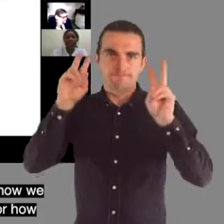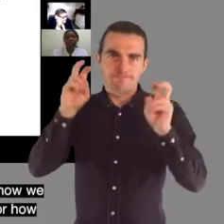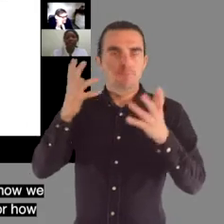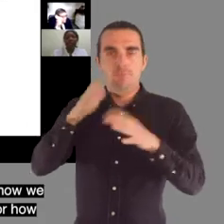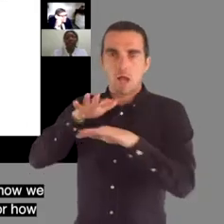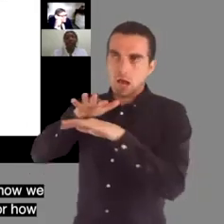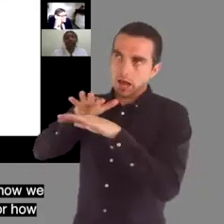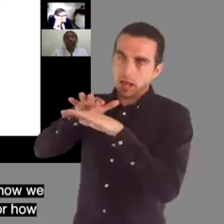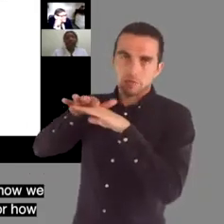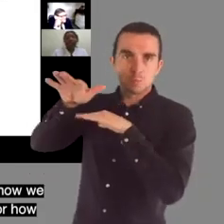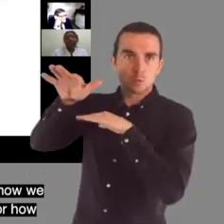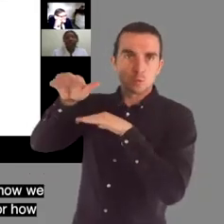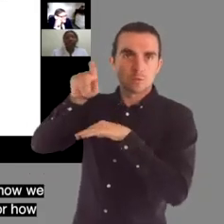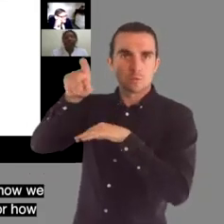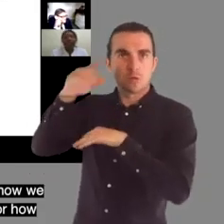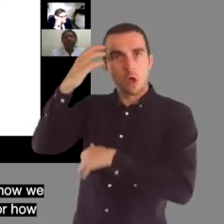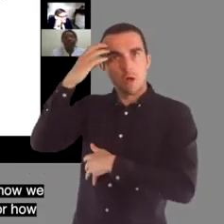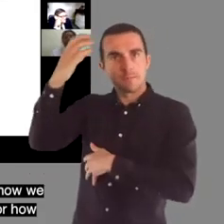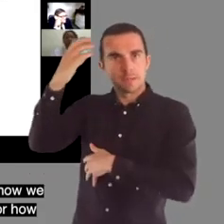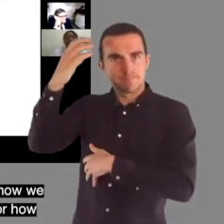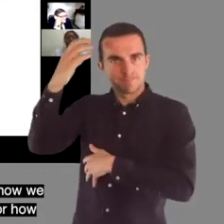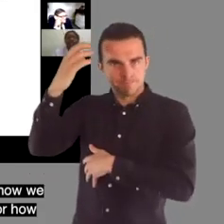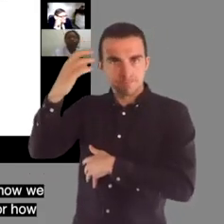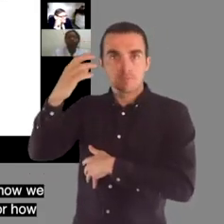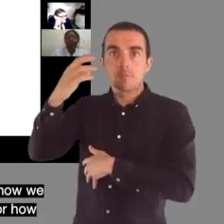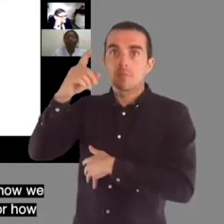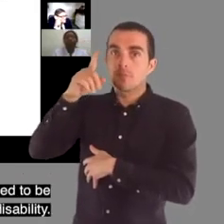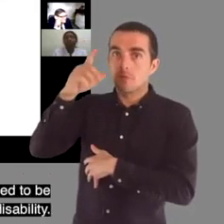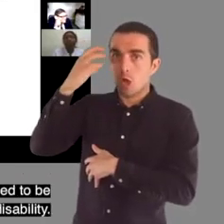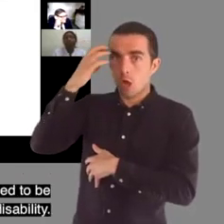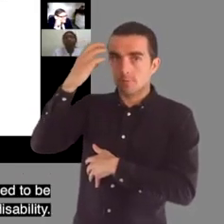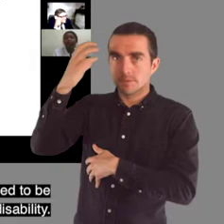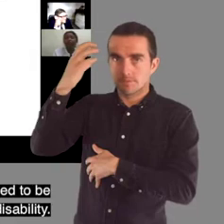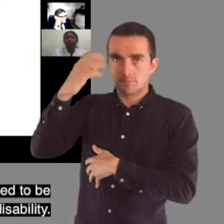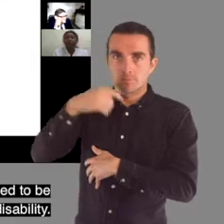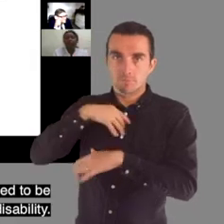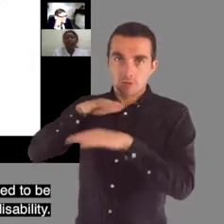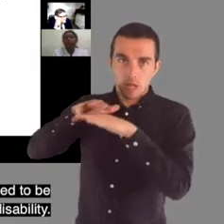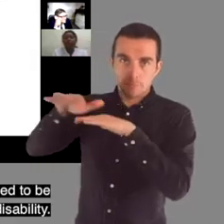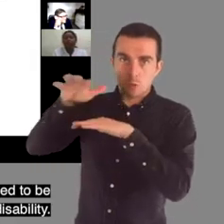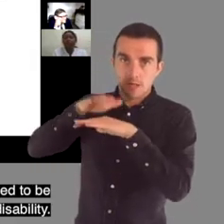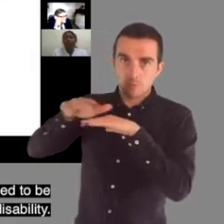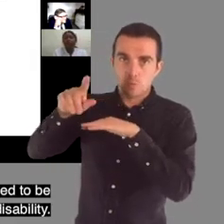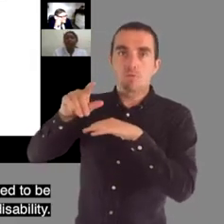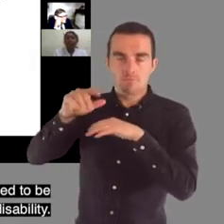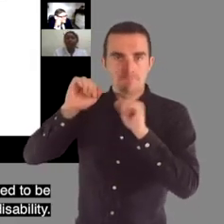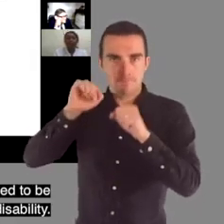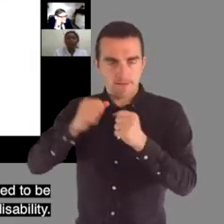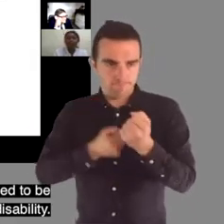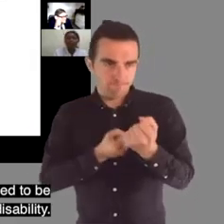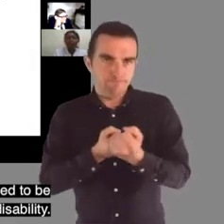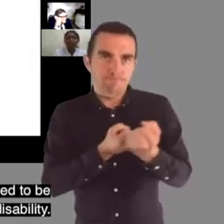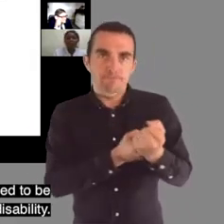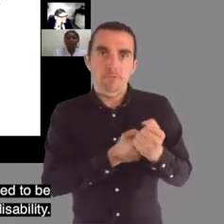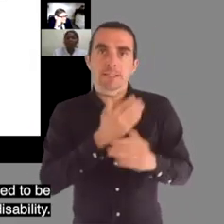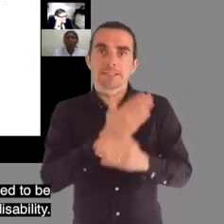saying how we should influence government, or how governments have been influenced to be able to accommodate